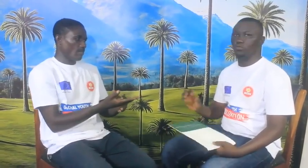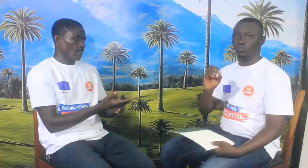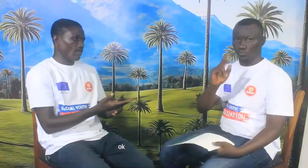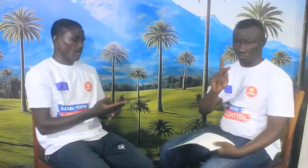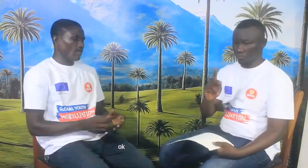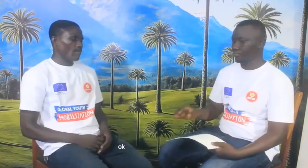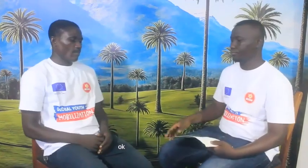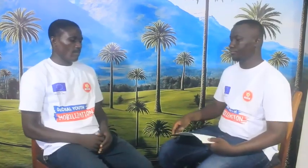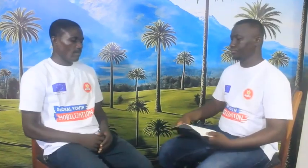Okay.